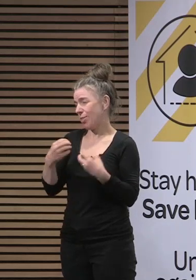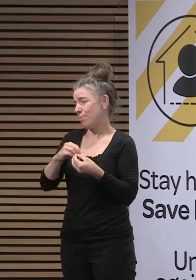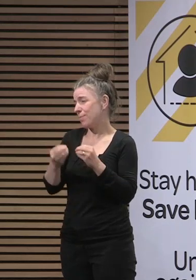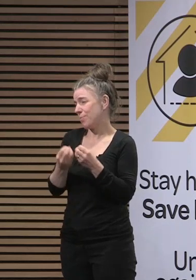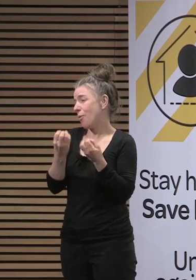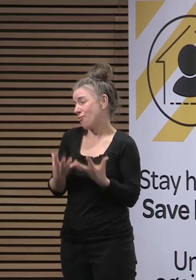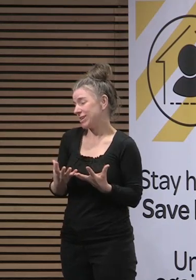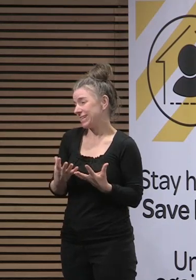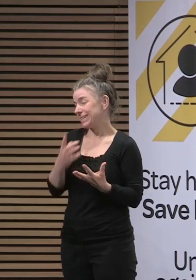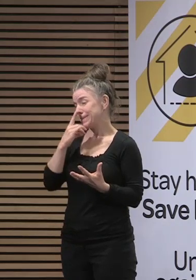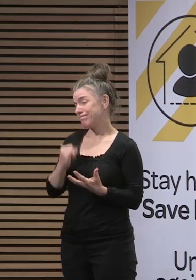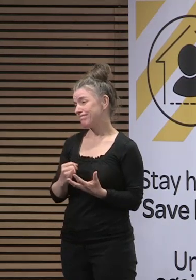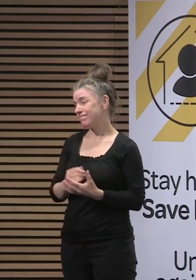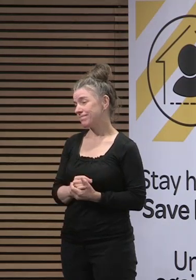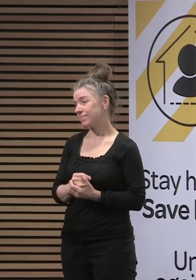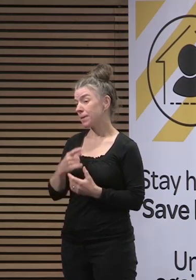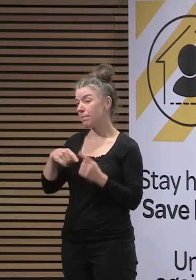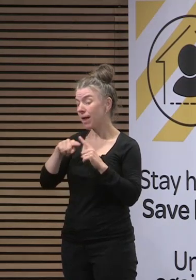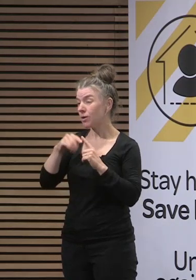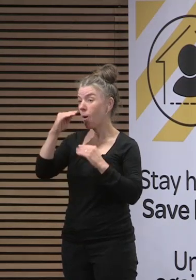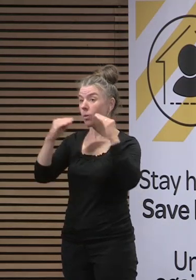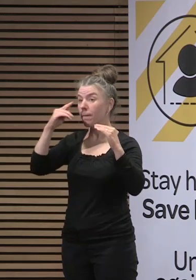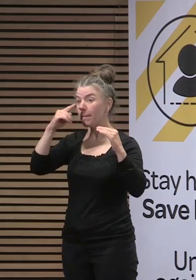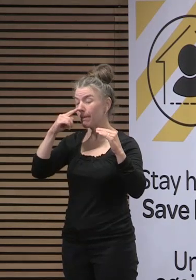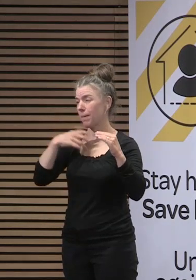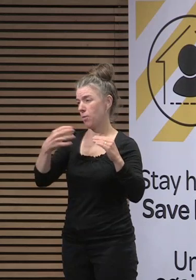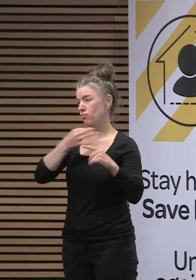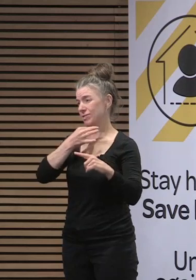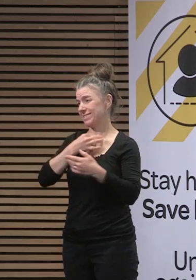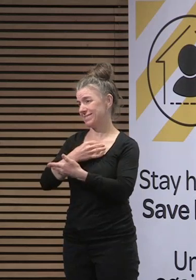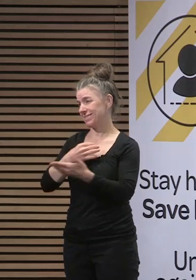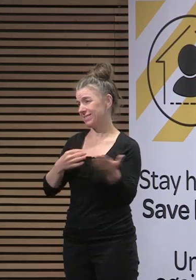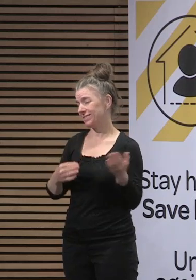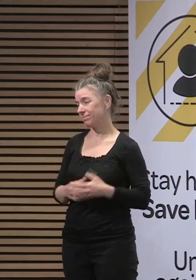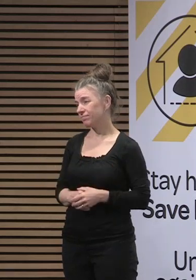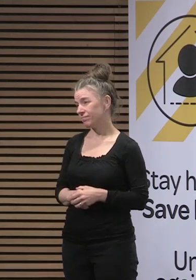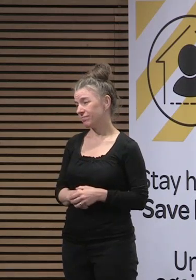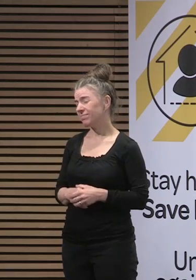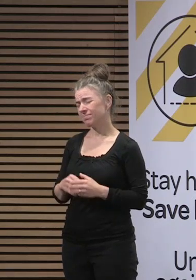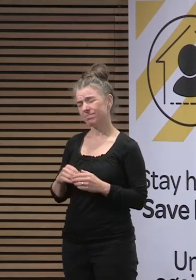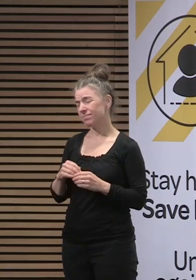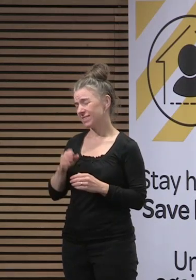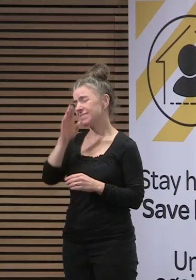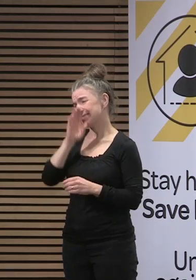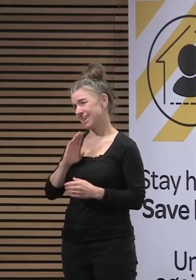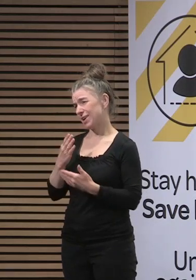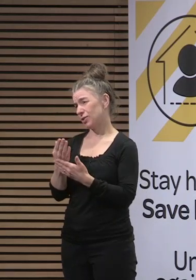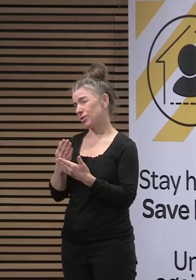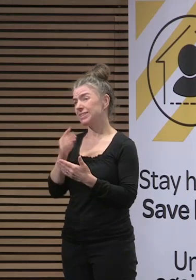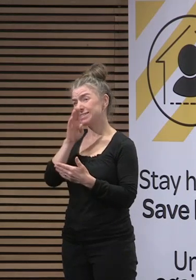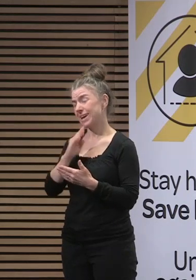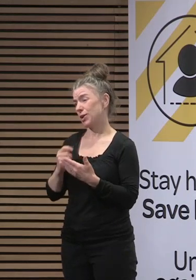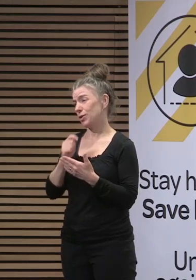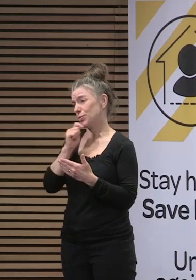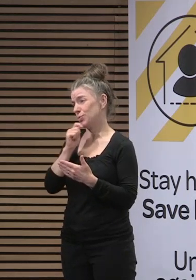And also, our older New Zealanders are particularly vulnerable. And so this is devastating news for us to